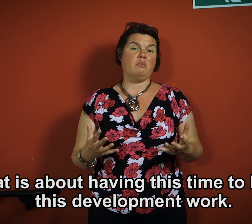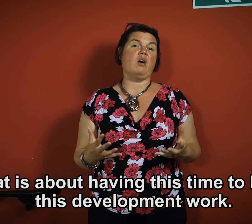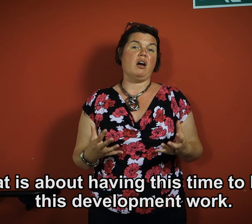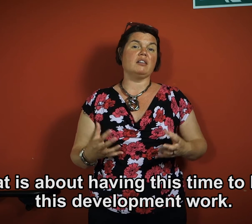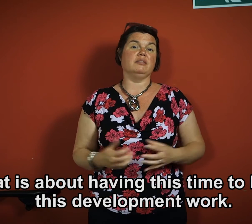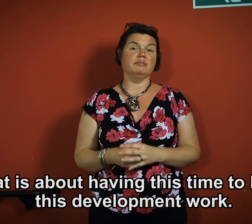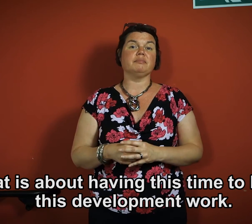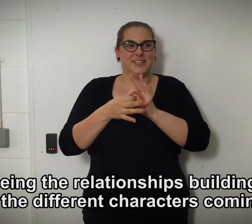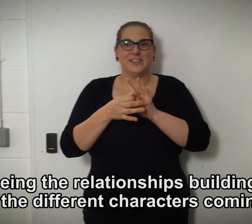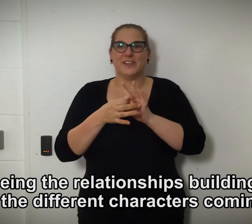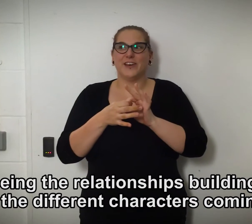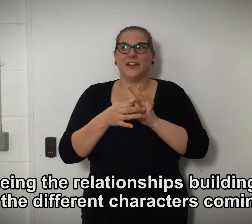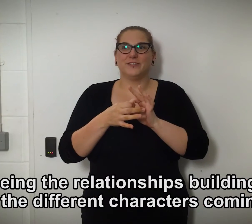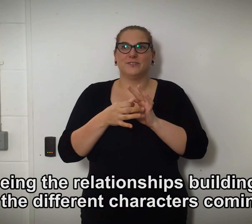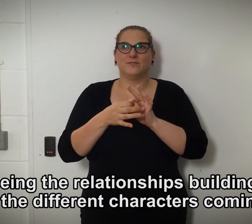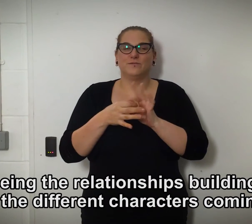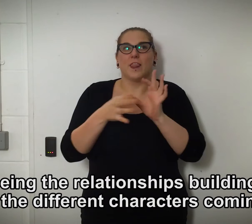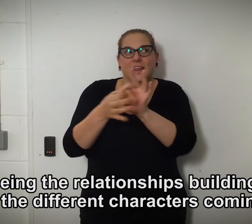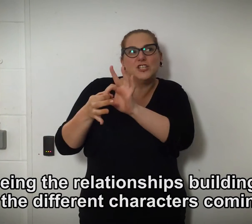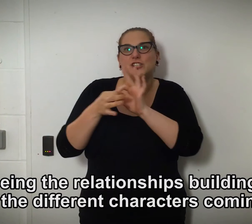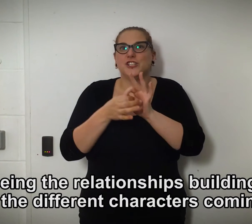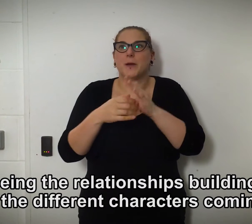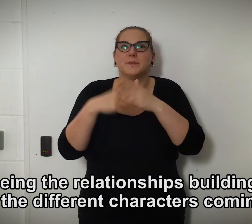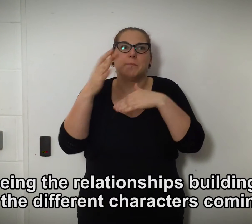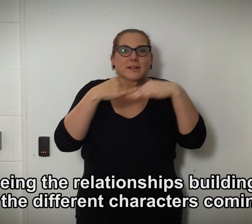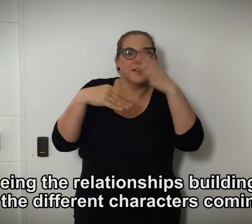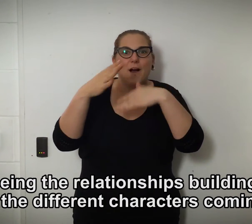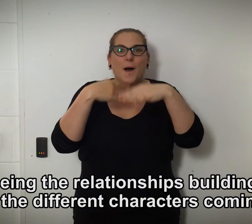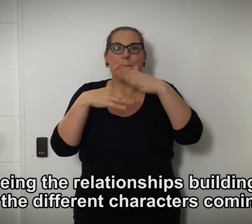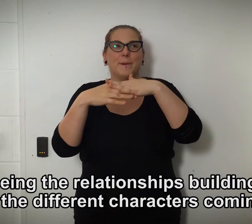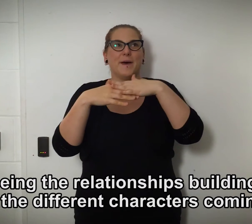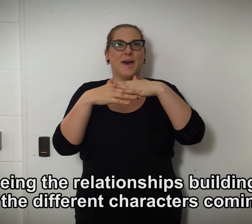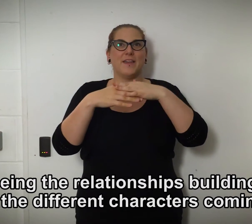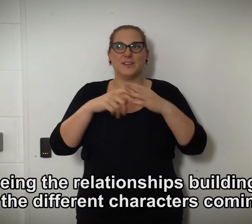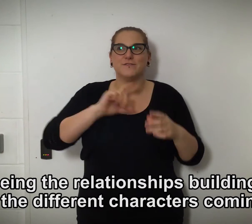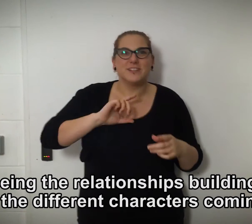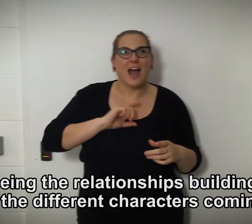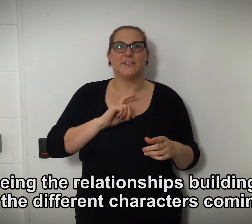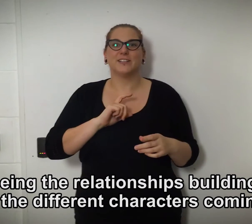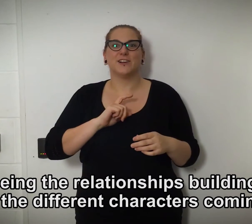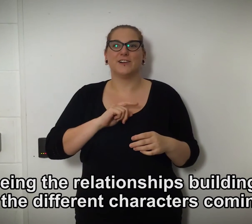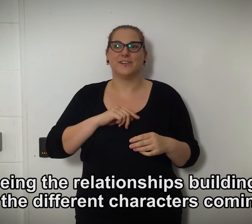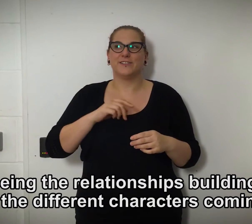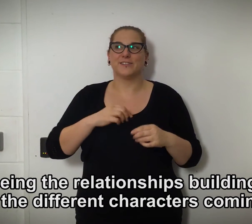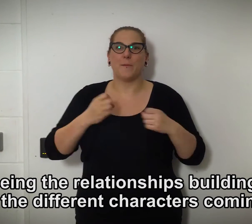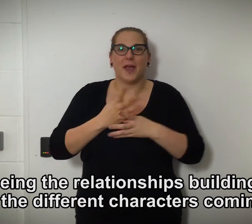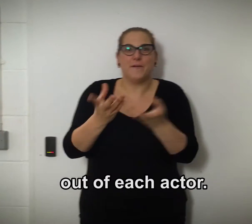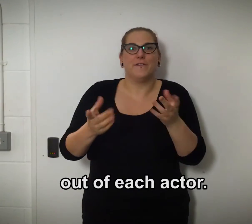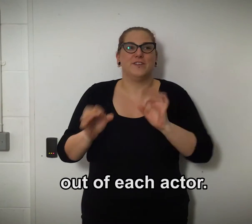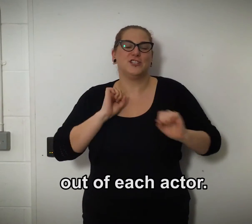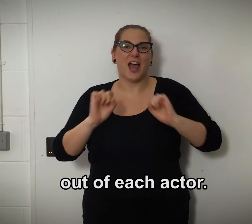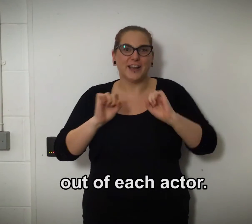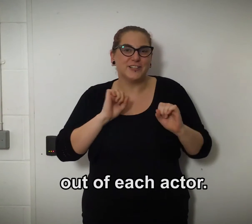work. Seeing the relationships building up, the different characters coming out of each